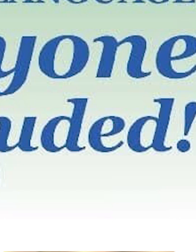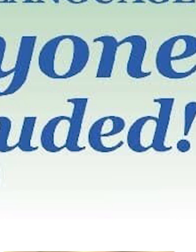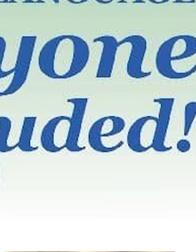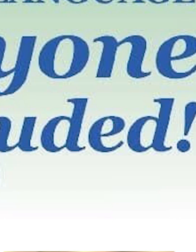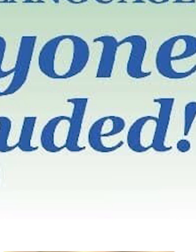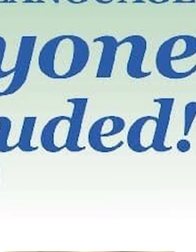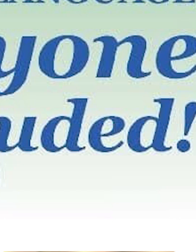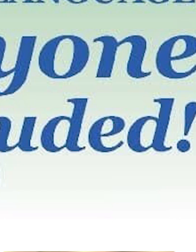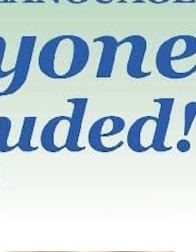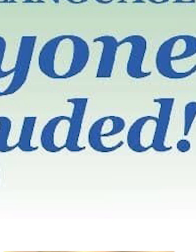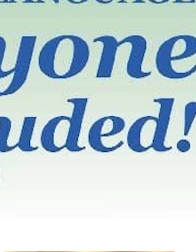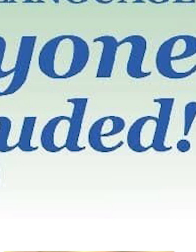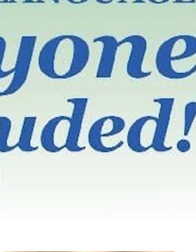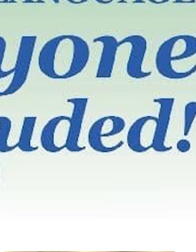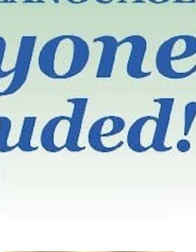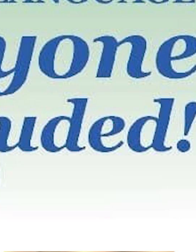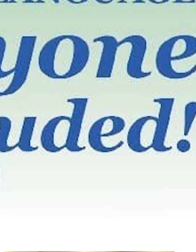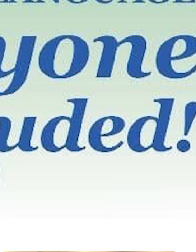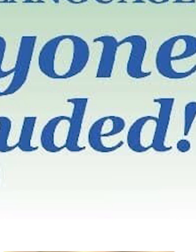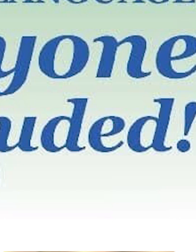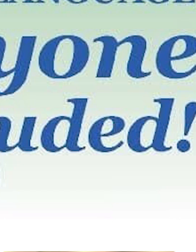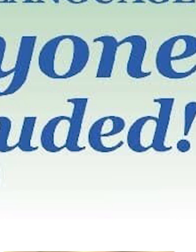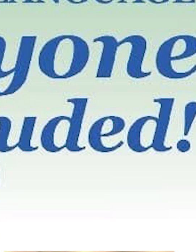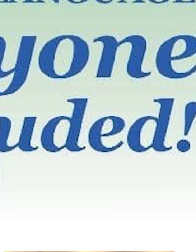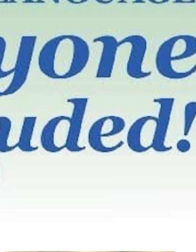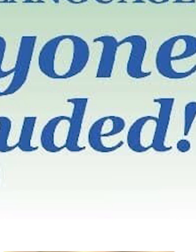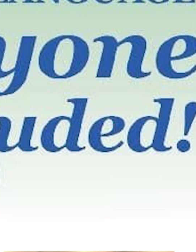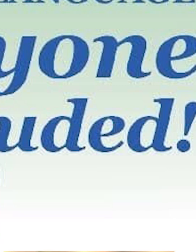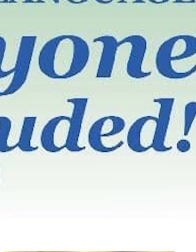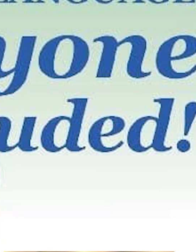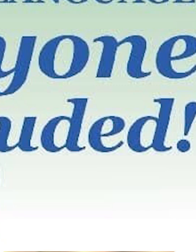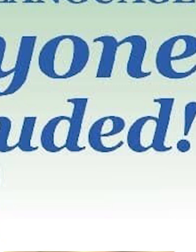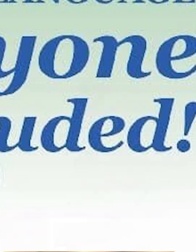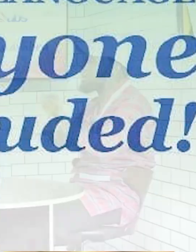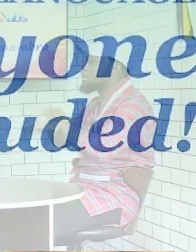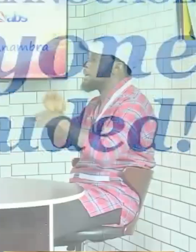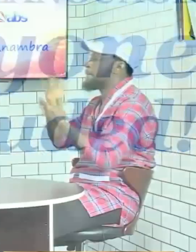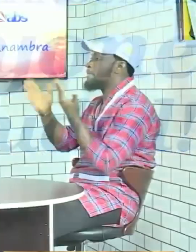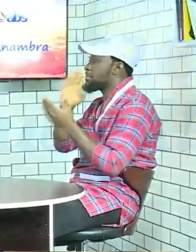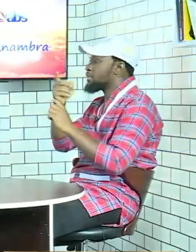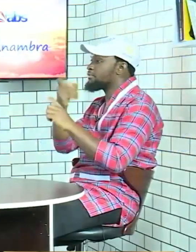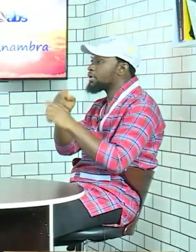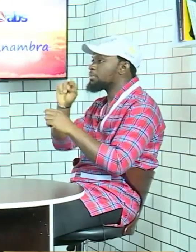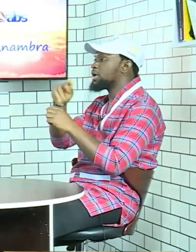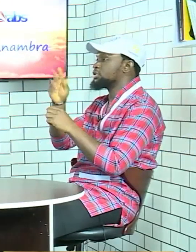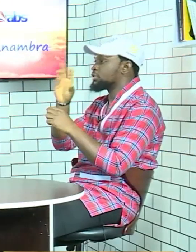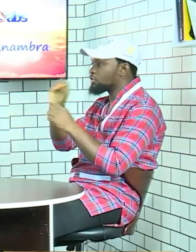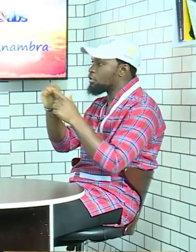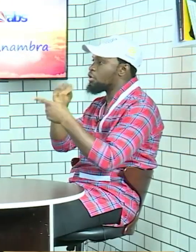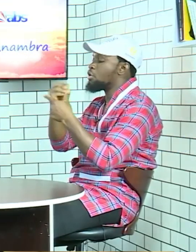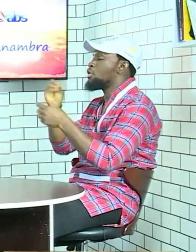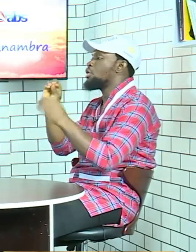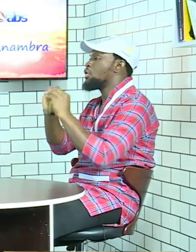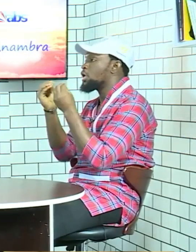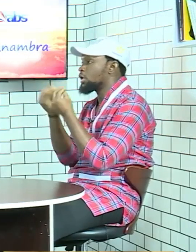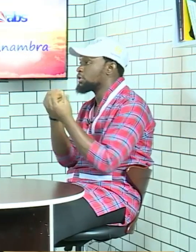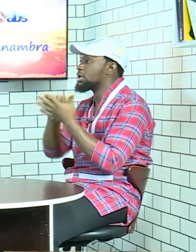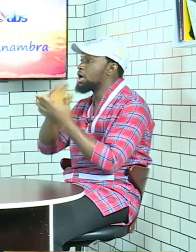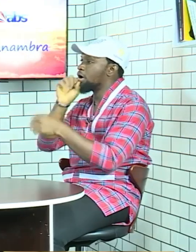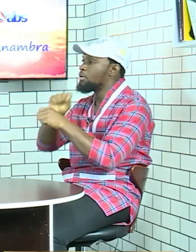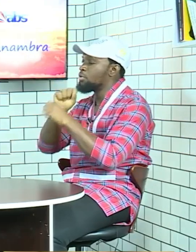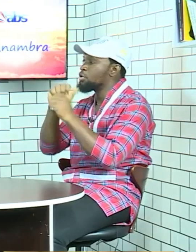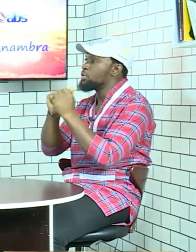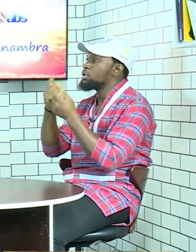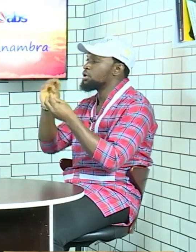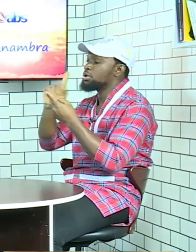another probably success story based on maybe from NGOs or organizations that are working with the